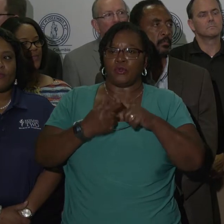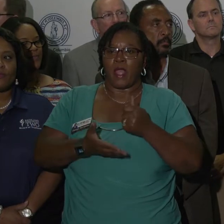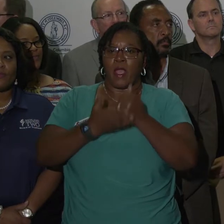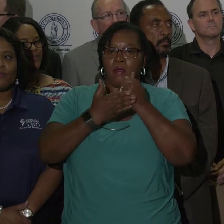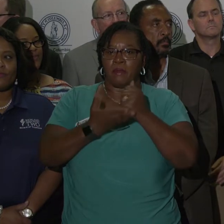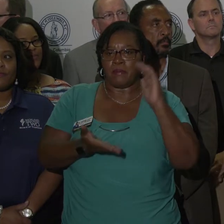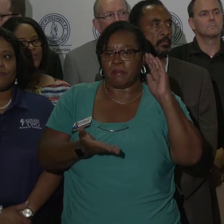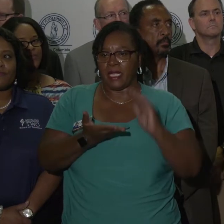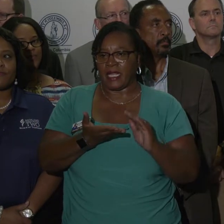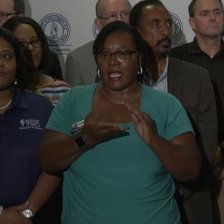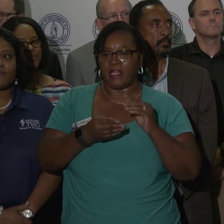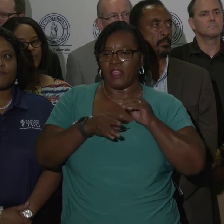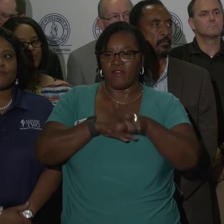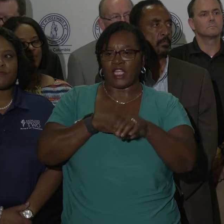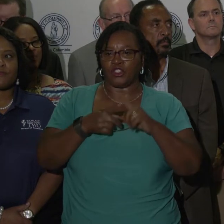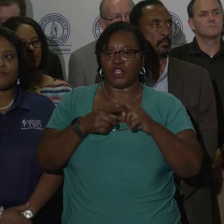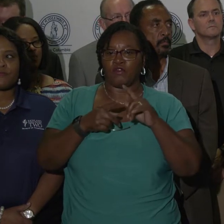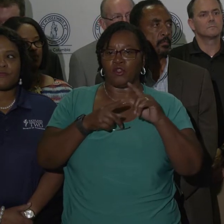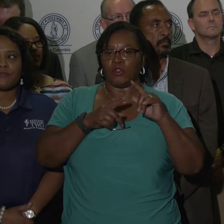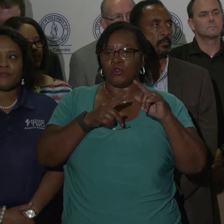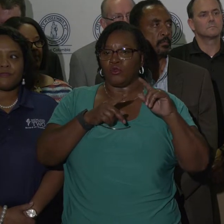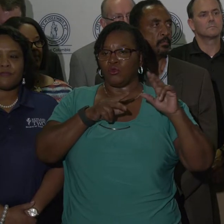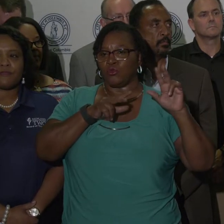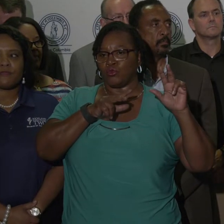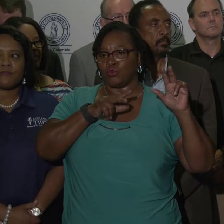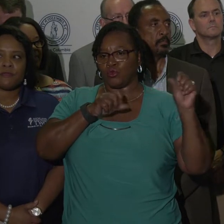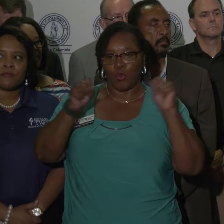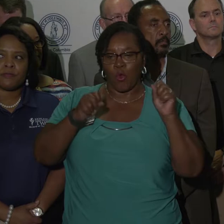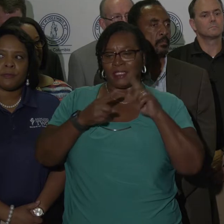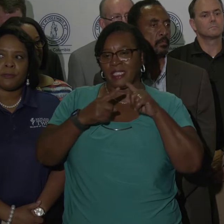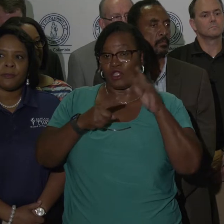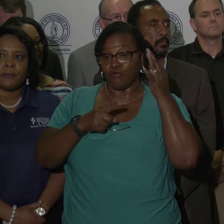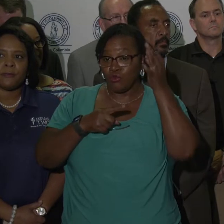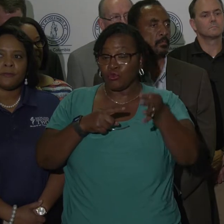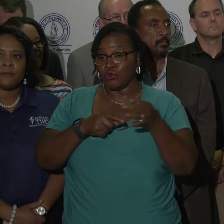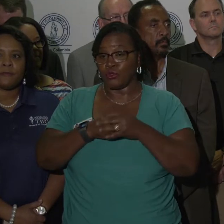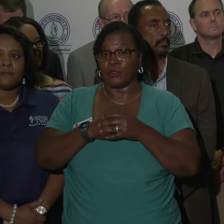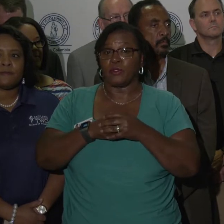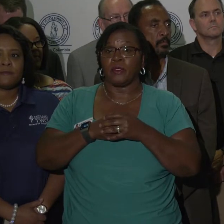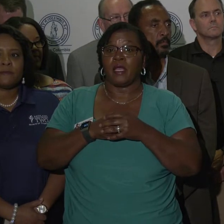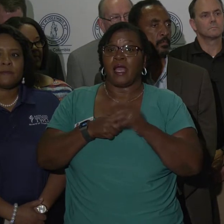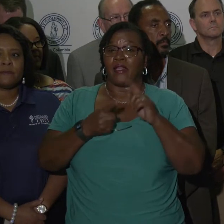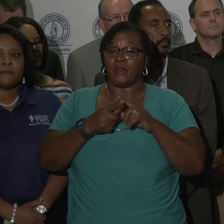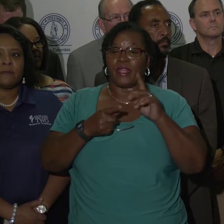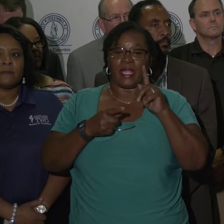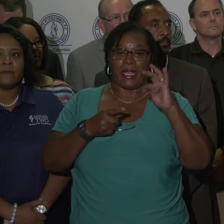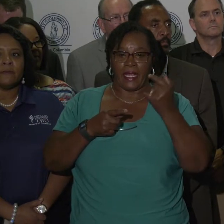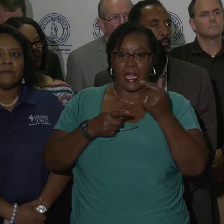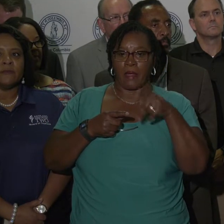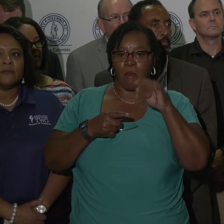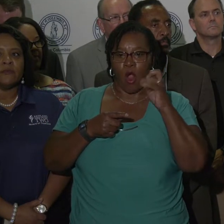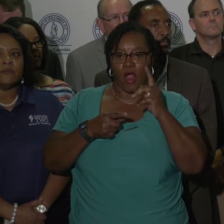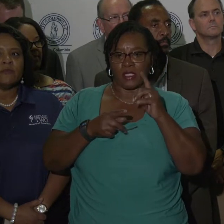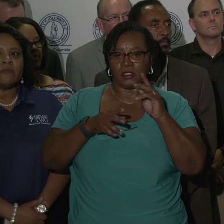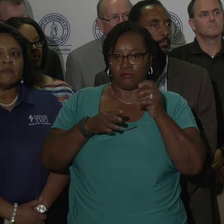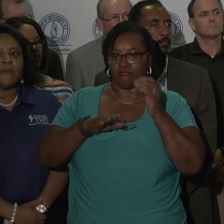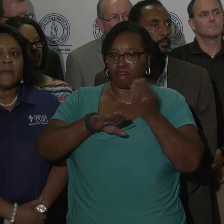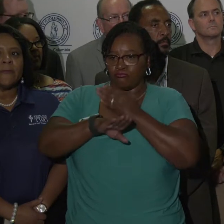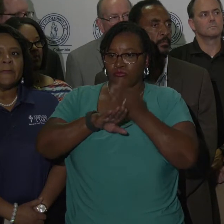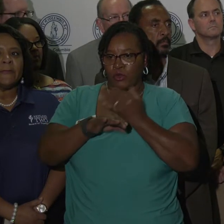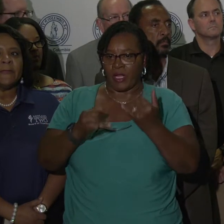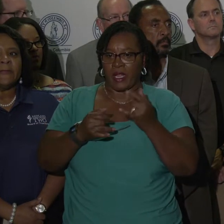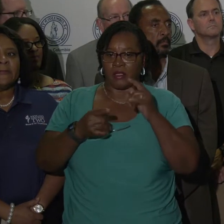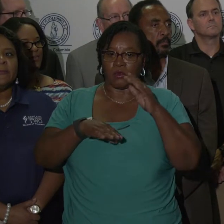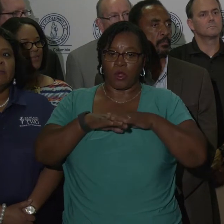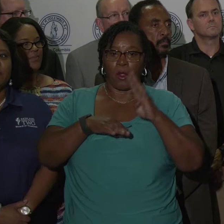help mitigate the effects of storms in the future. I know that King Park is under construction right now, one on Bow